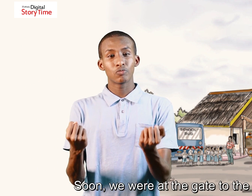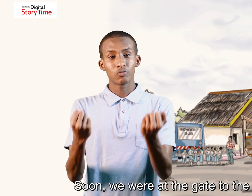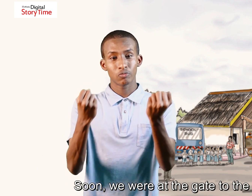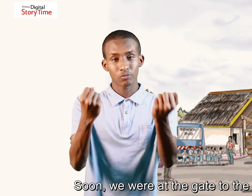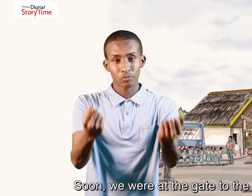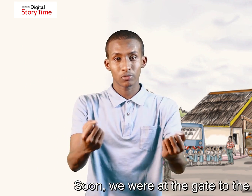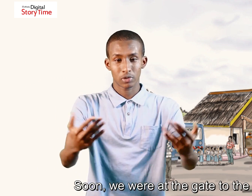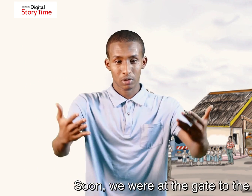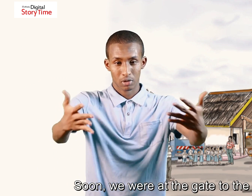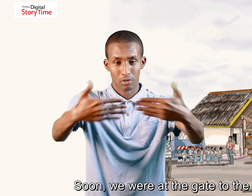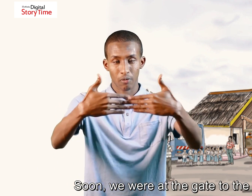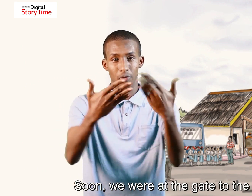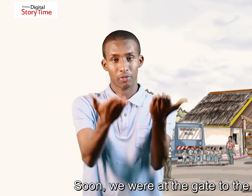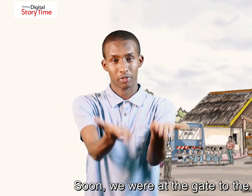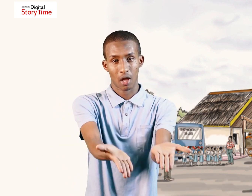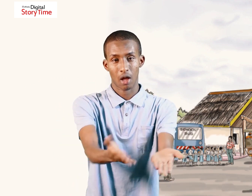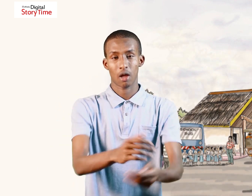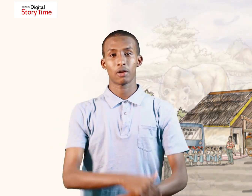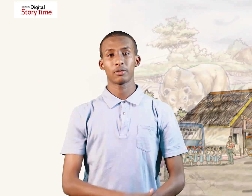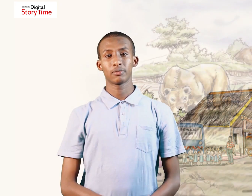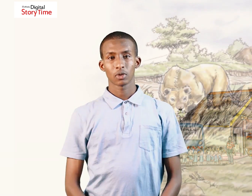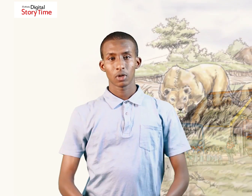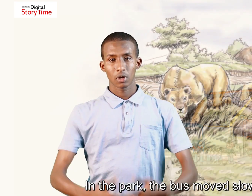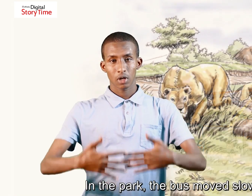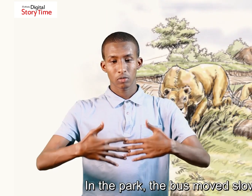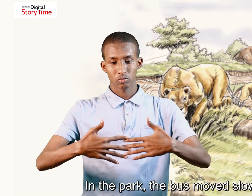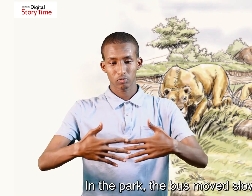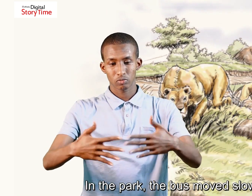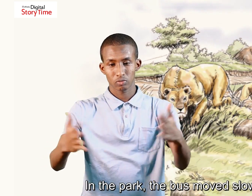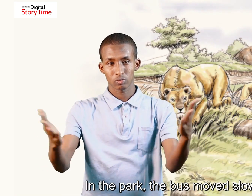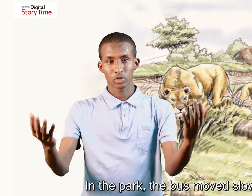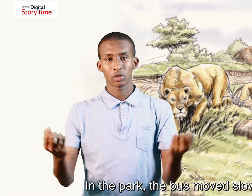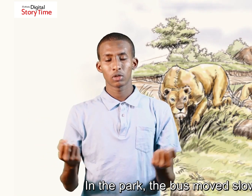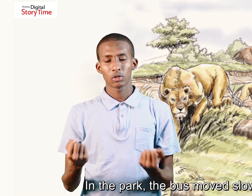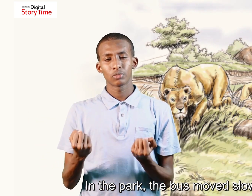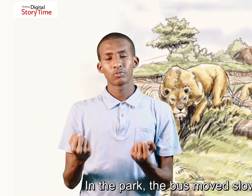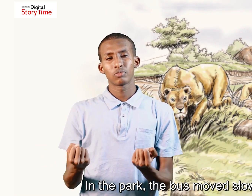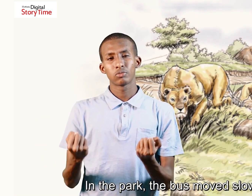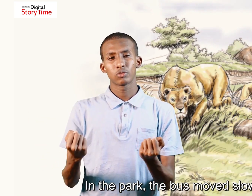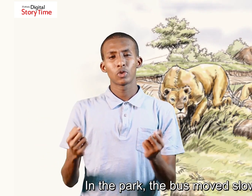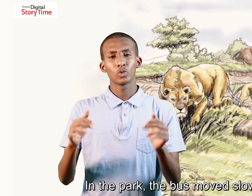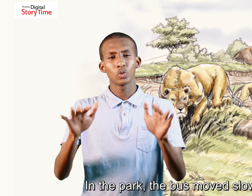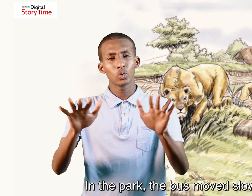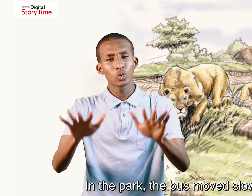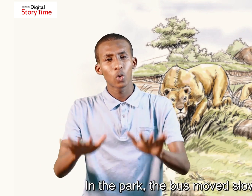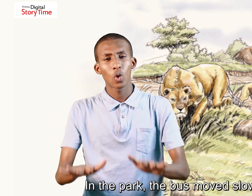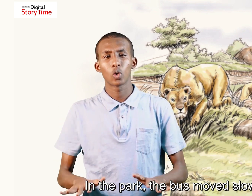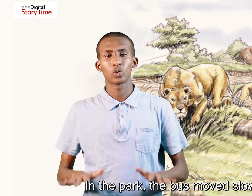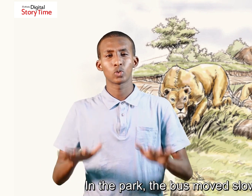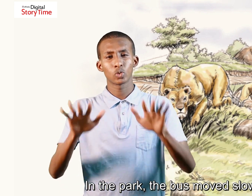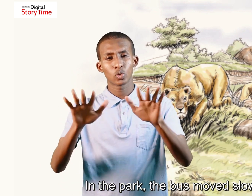Soon we were at the gate to the park. In the park, the bus moved